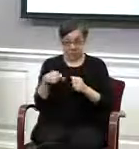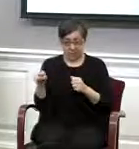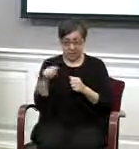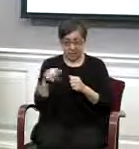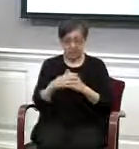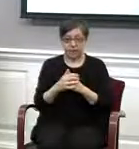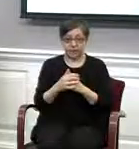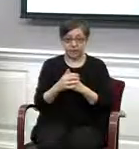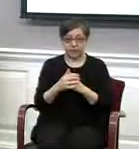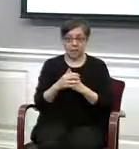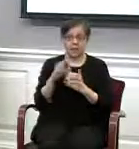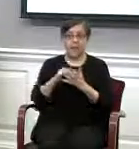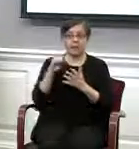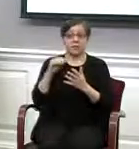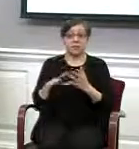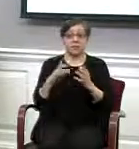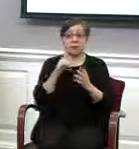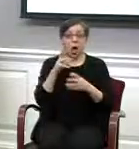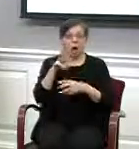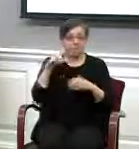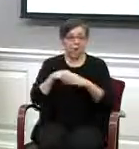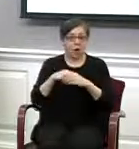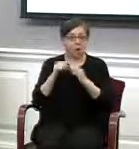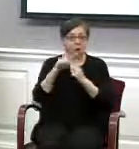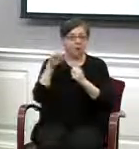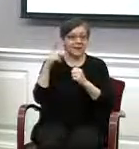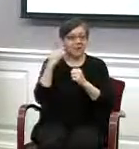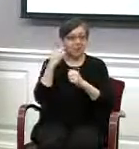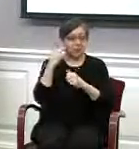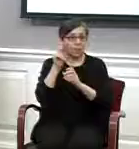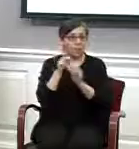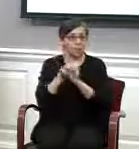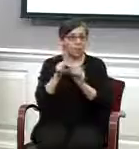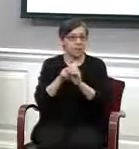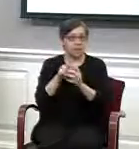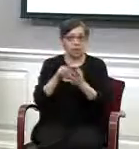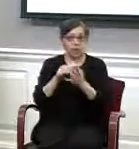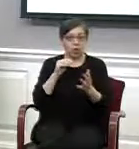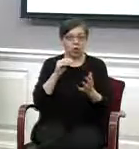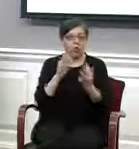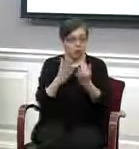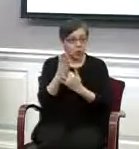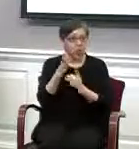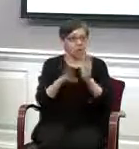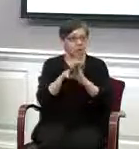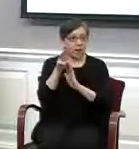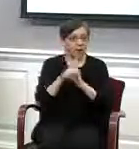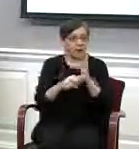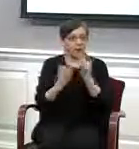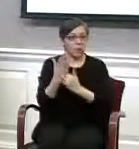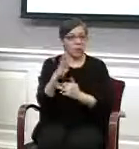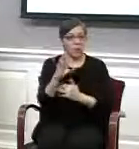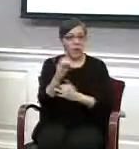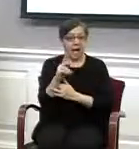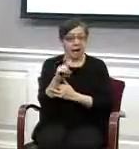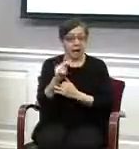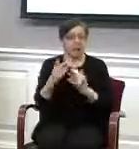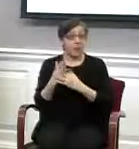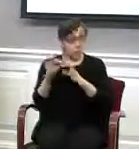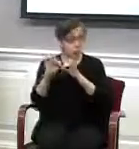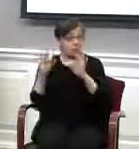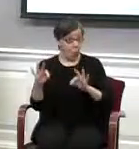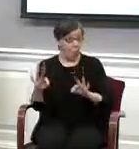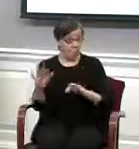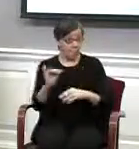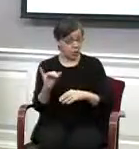Thus, students are engaged as political participants in human rights learning across the curriculum through content, but also through form, such